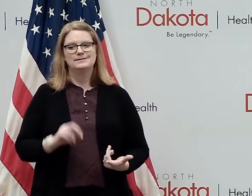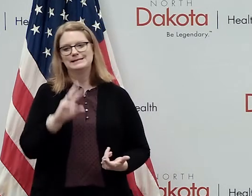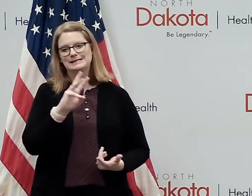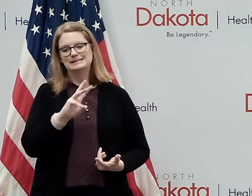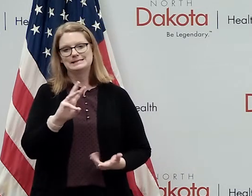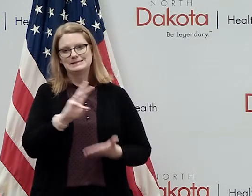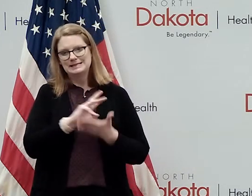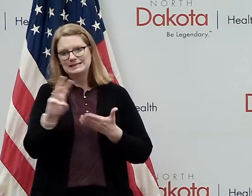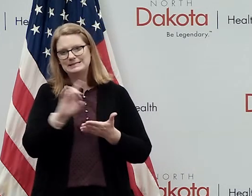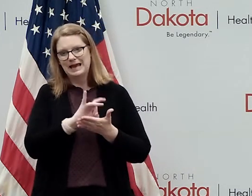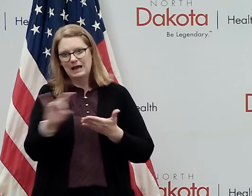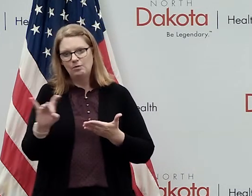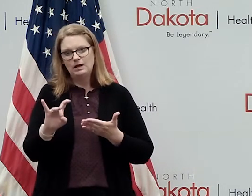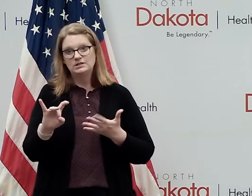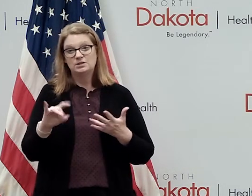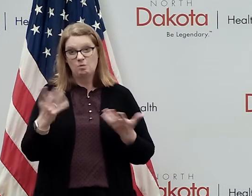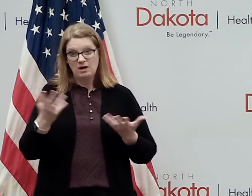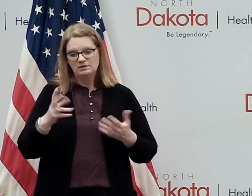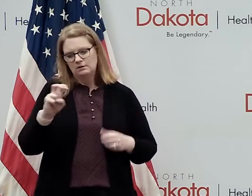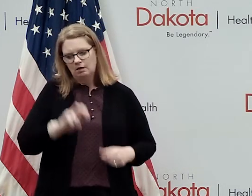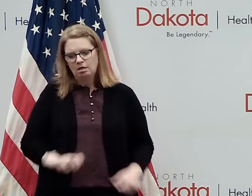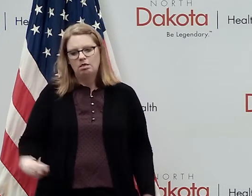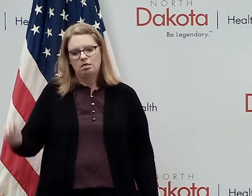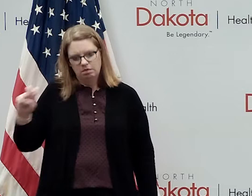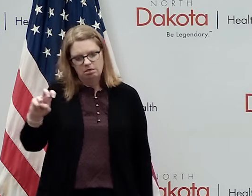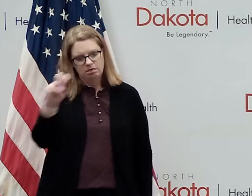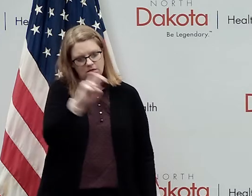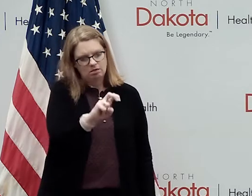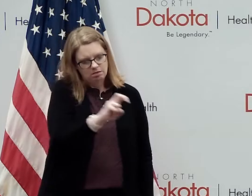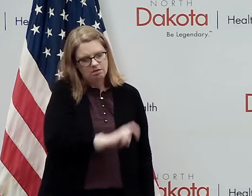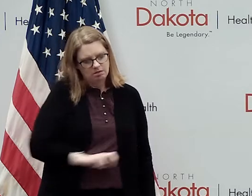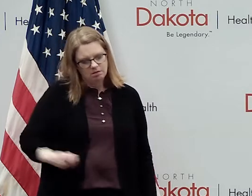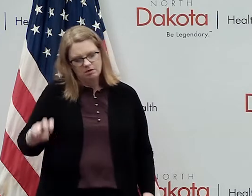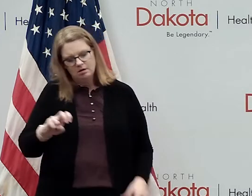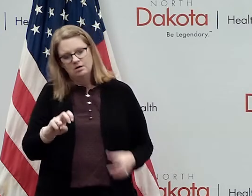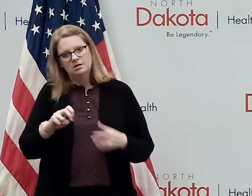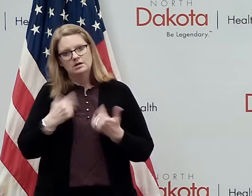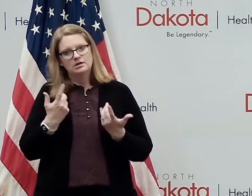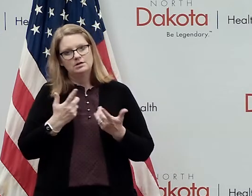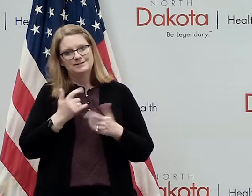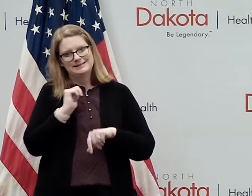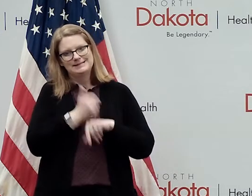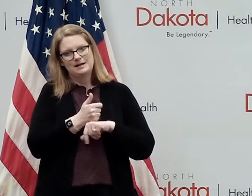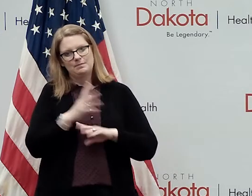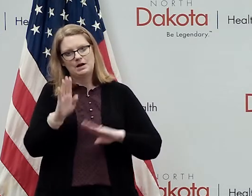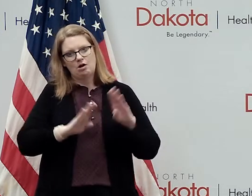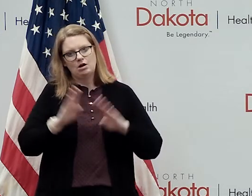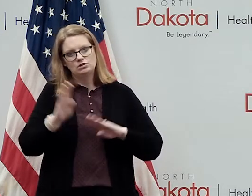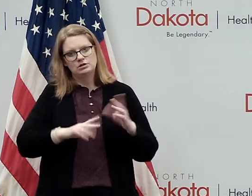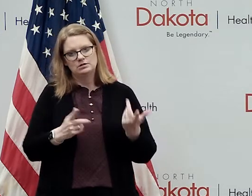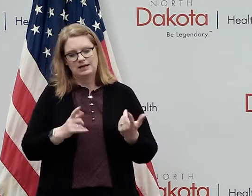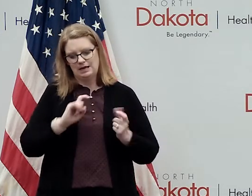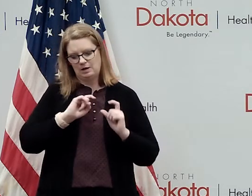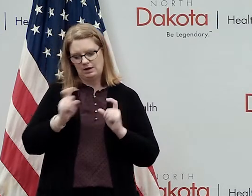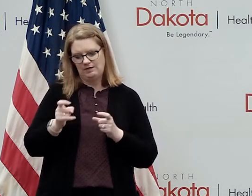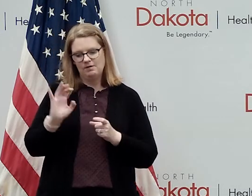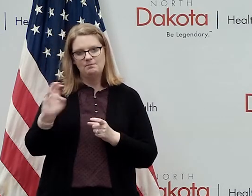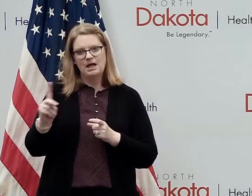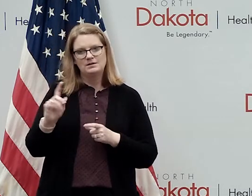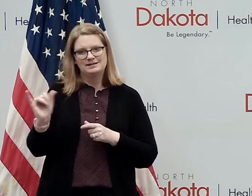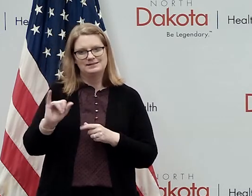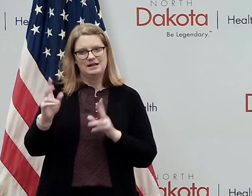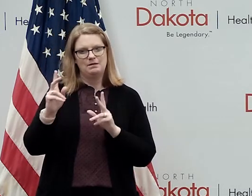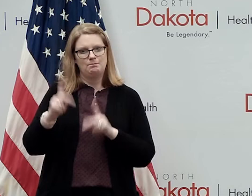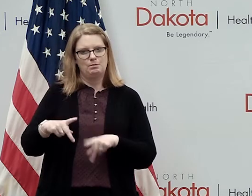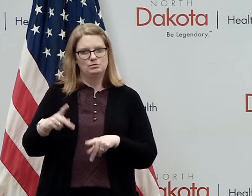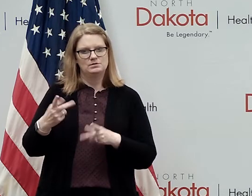8 weeks traveling the entire state, staying in motels, sitting in county seats to hold an auction that often went back to the same person that was renewing